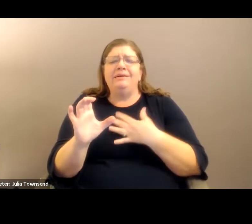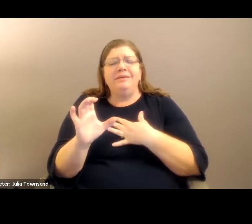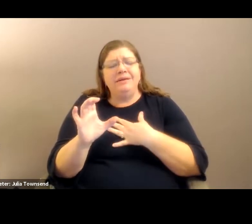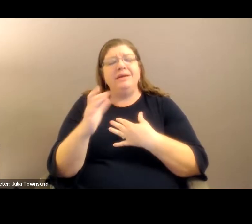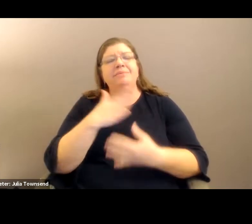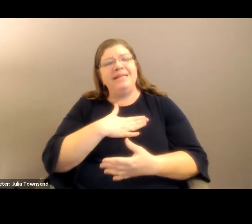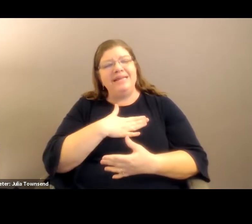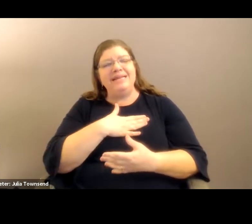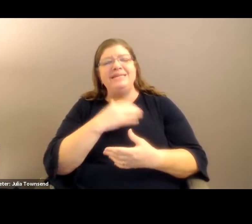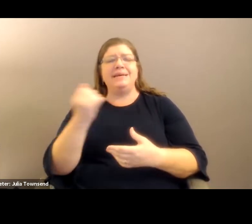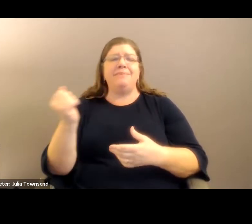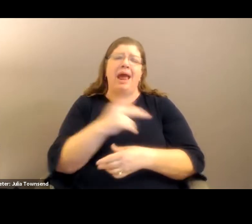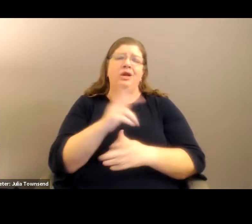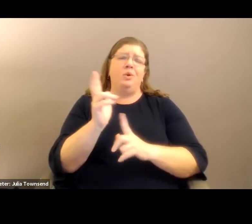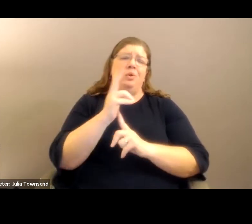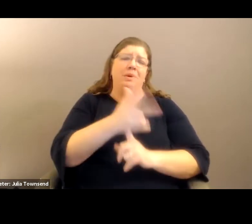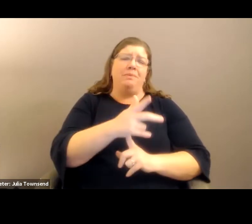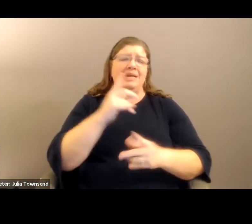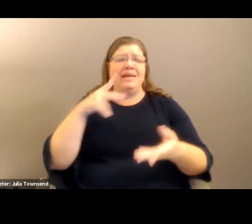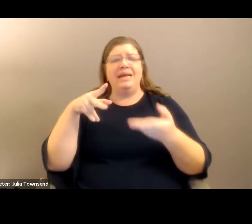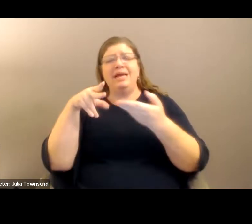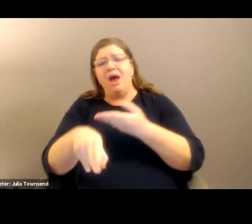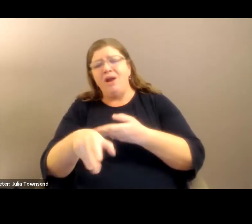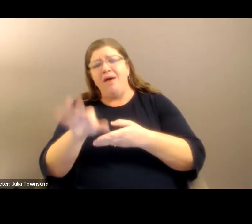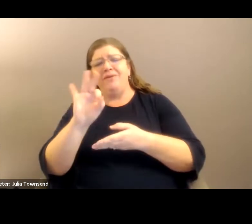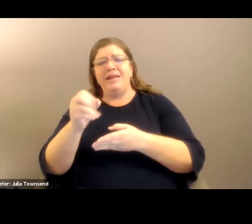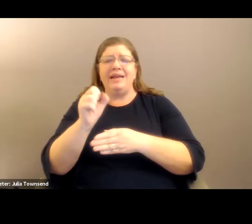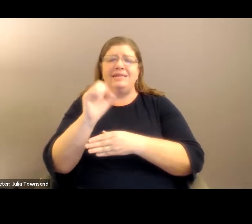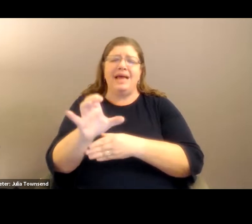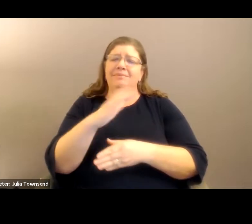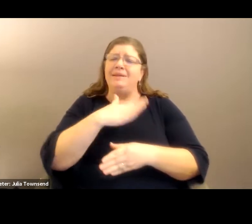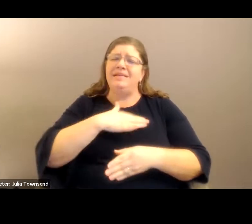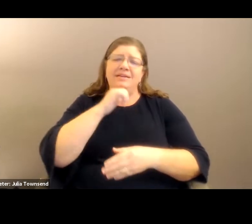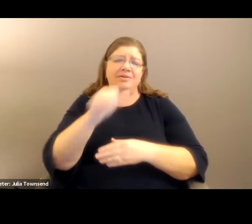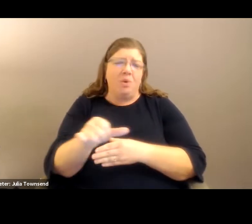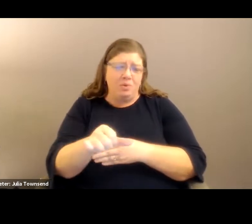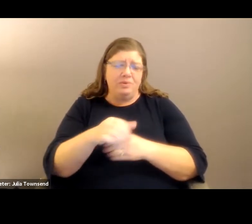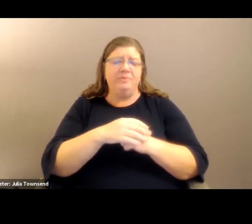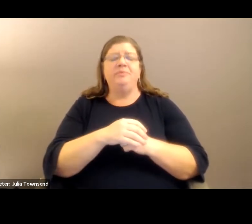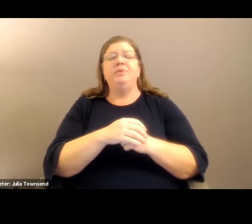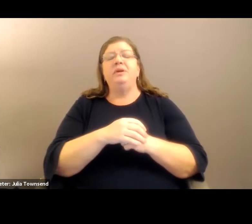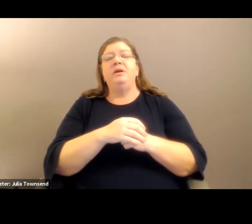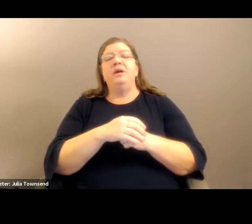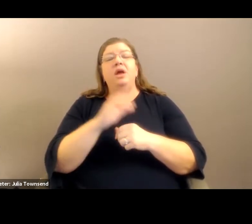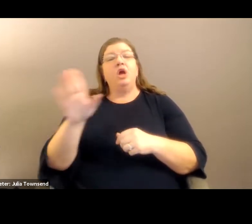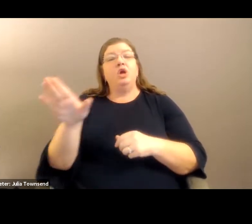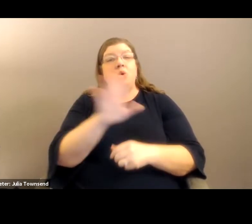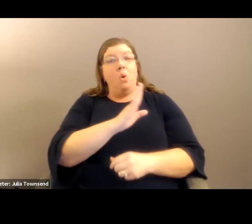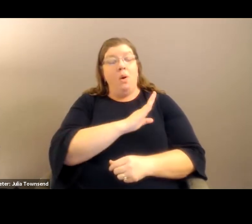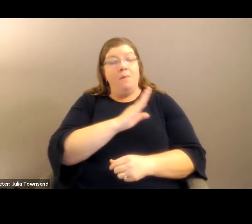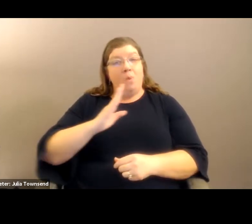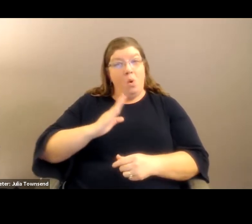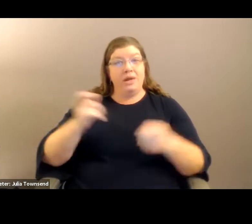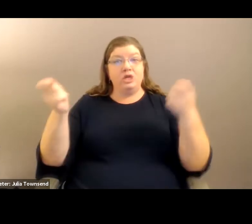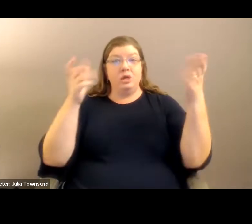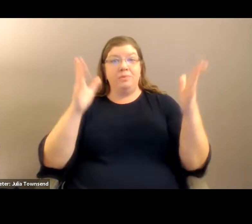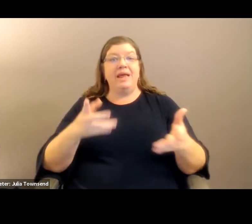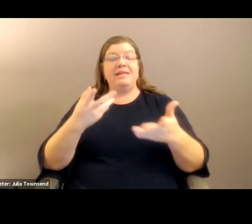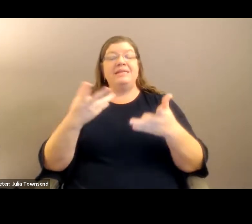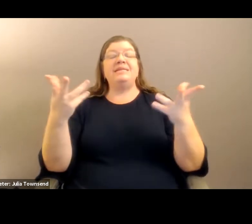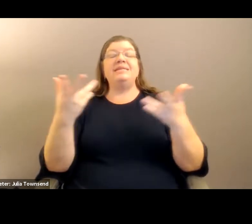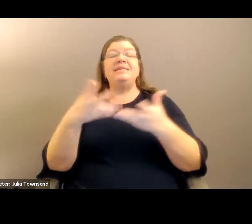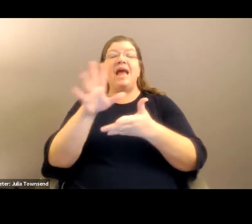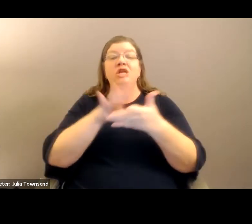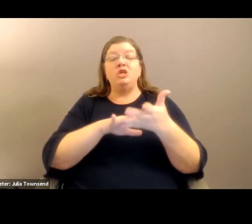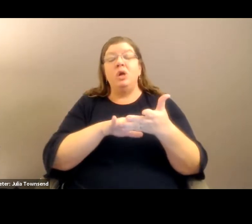the 3-minute clock. Don't cut us off. Don't shut us out. Another suggestion is that your board and superintendent schedule an in-service on